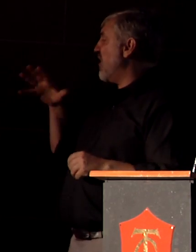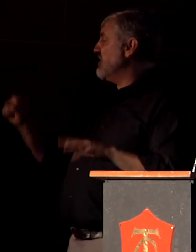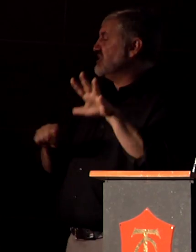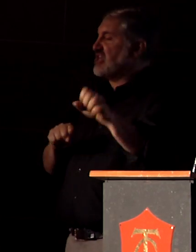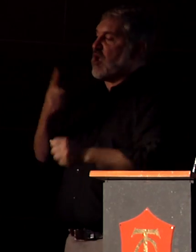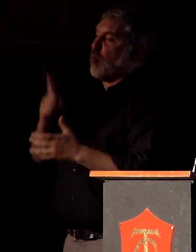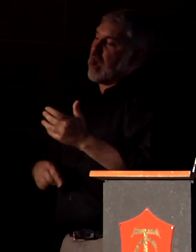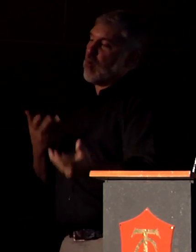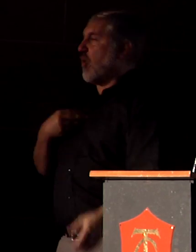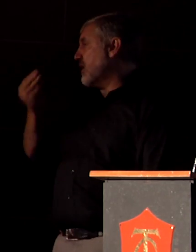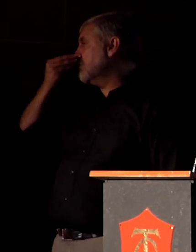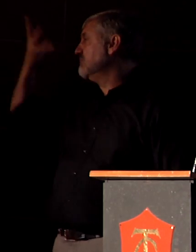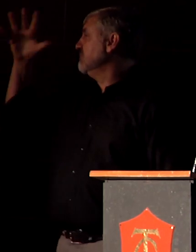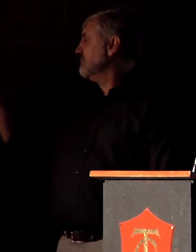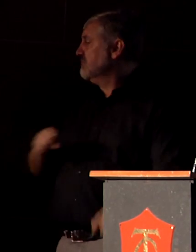that